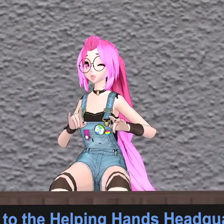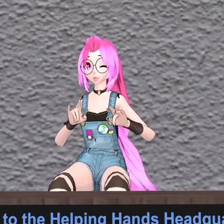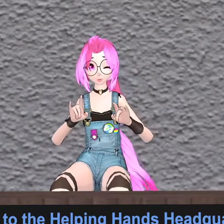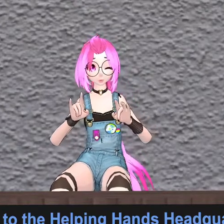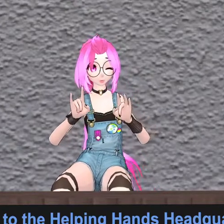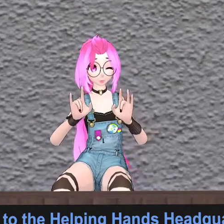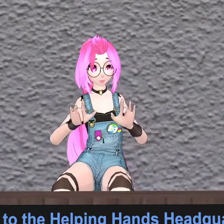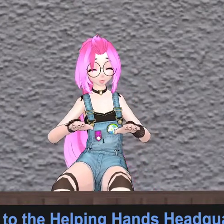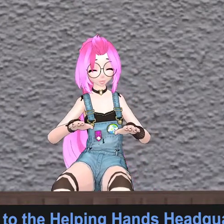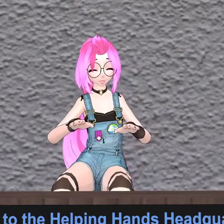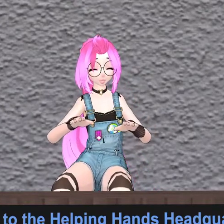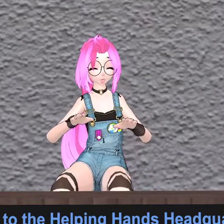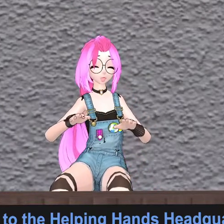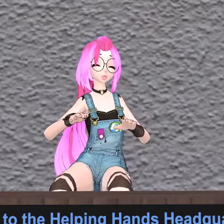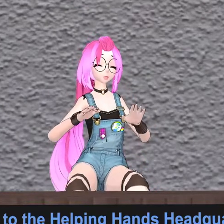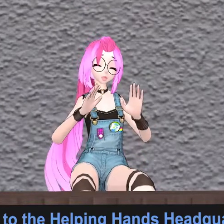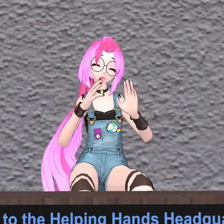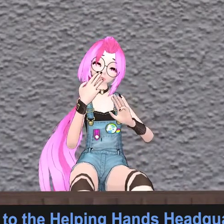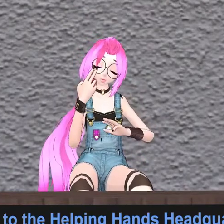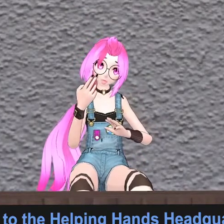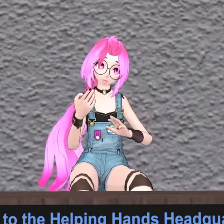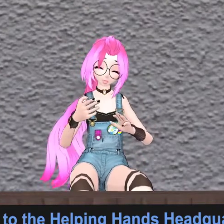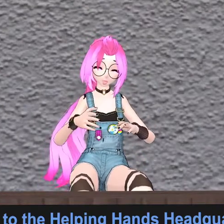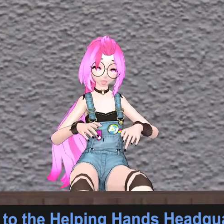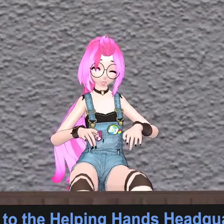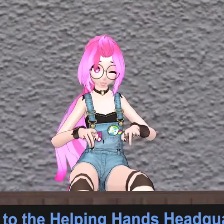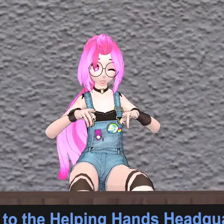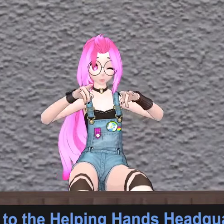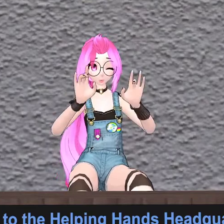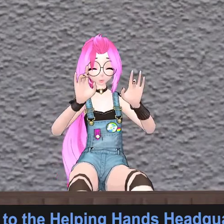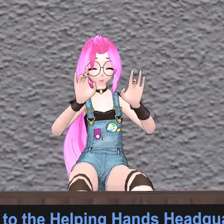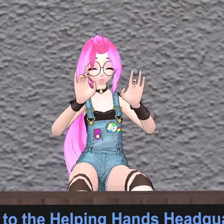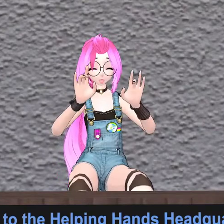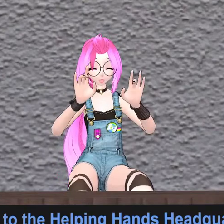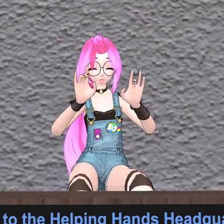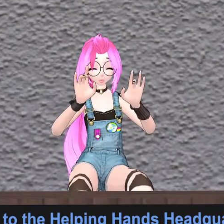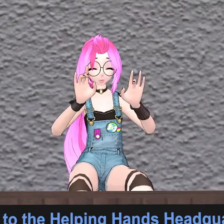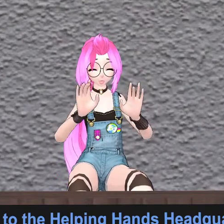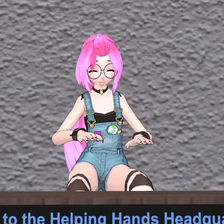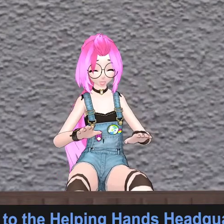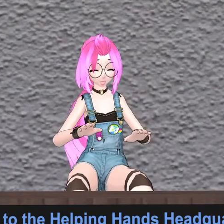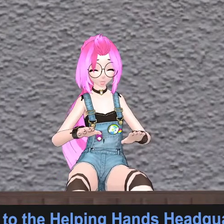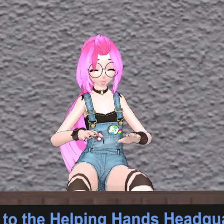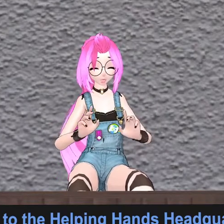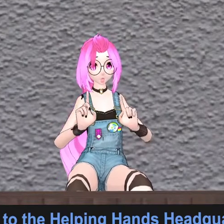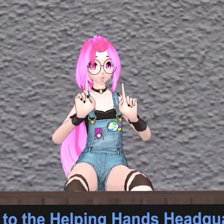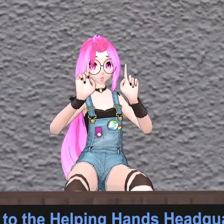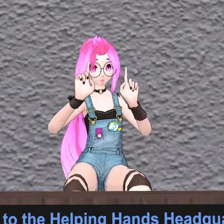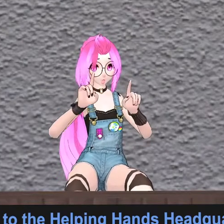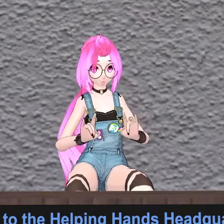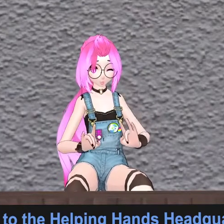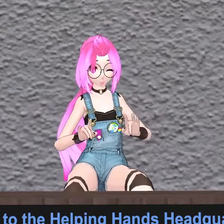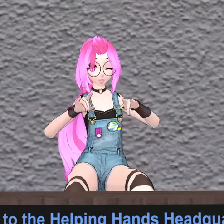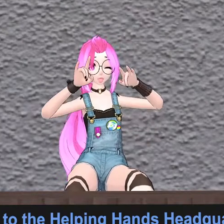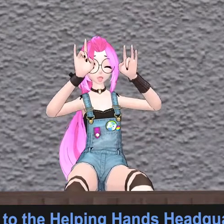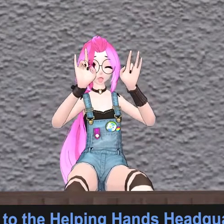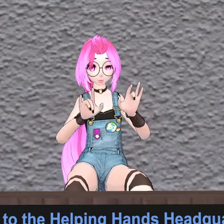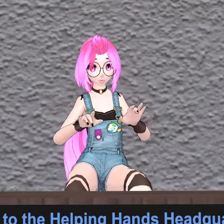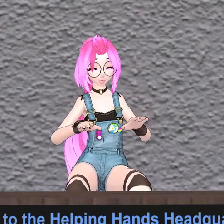Australia, Australia. And I see some people kind of do that, like they go up more, going up and